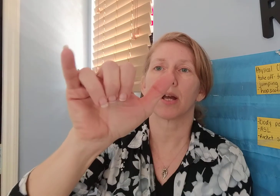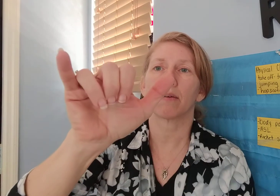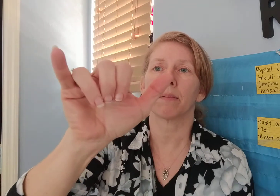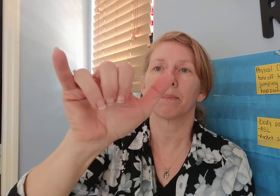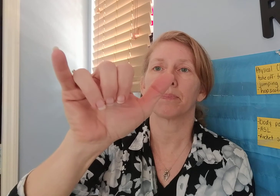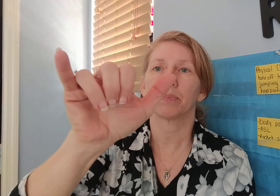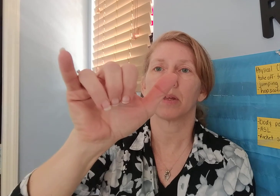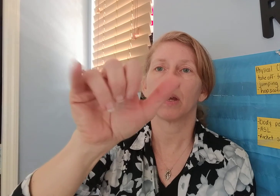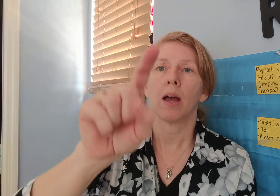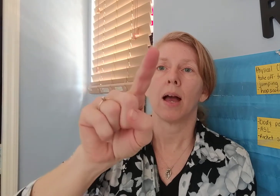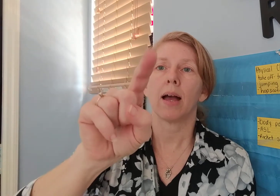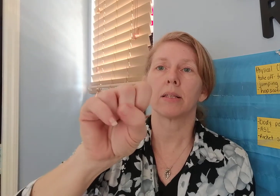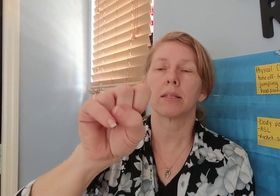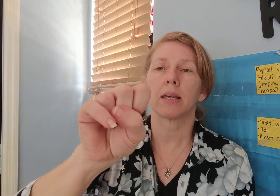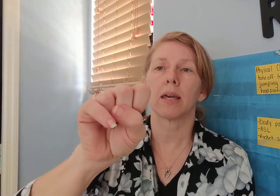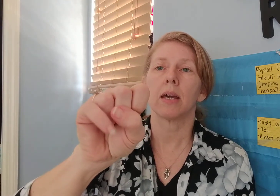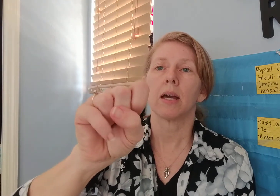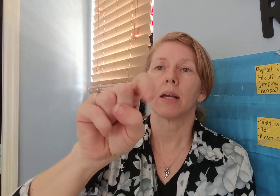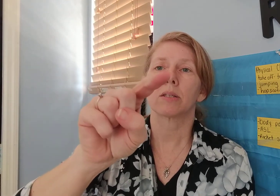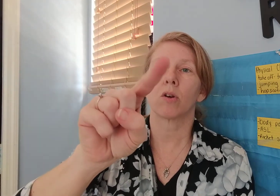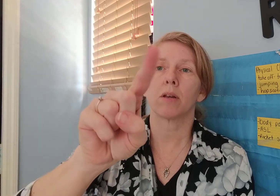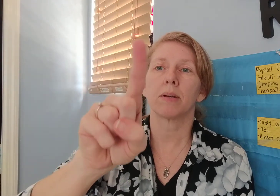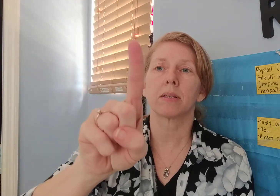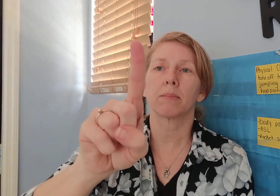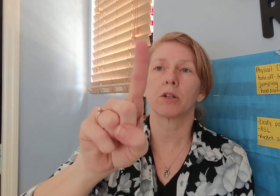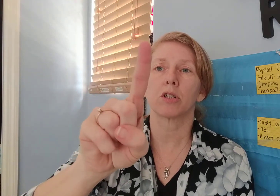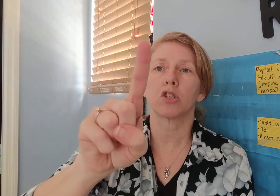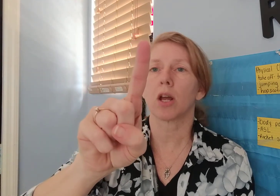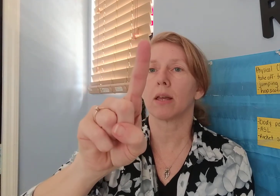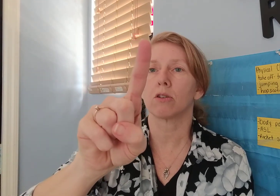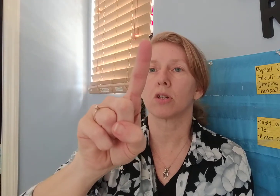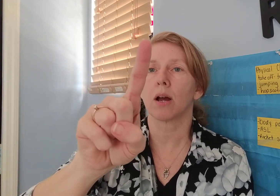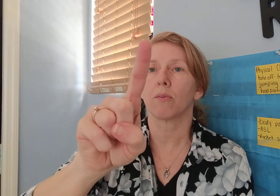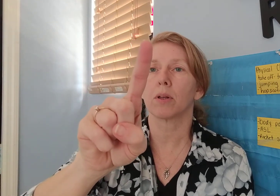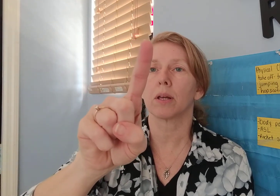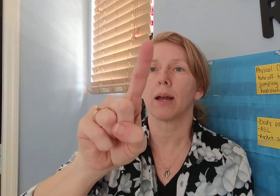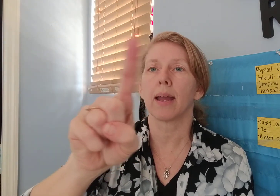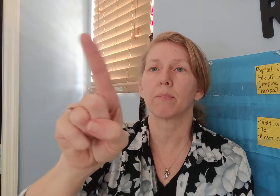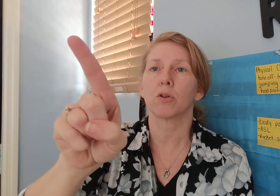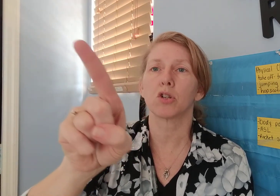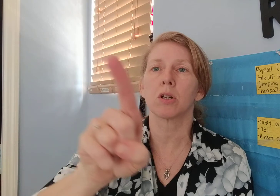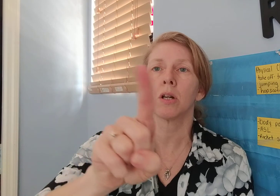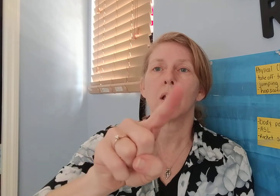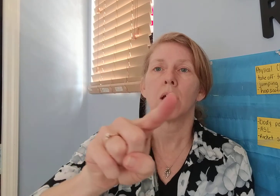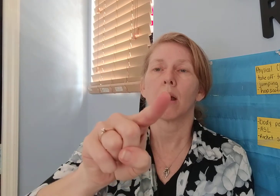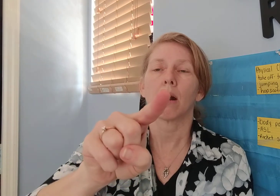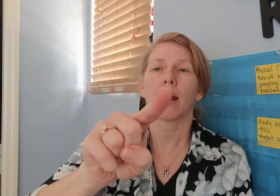down. And Z is going to be similar to J. There's not really a hand motion or